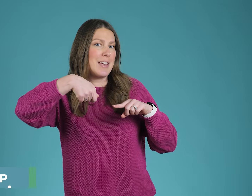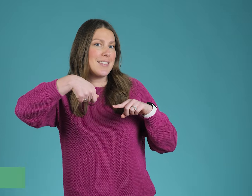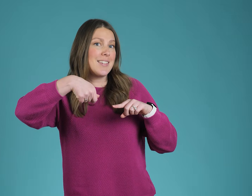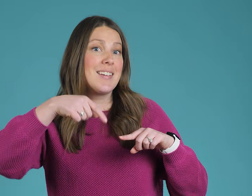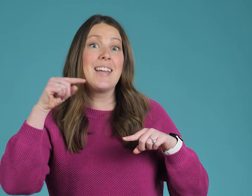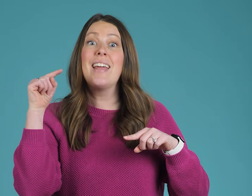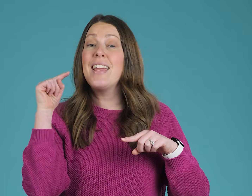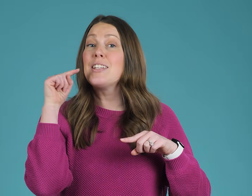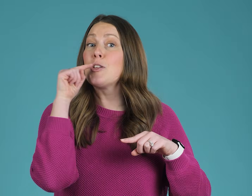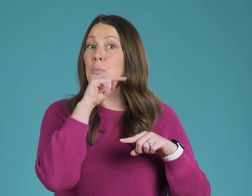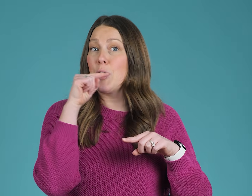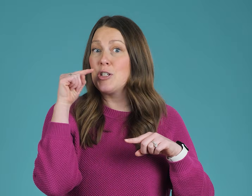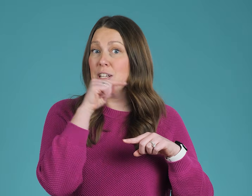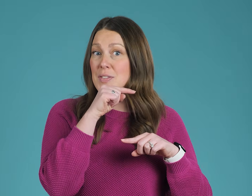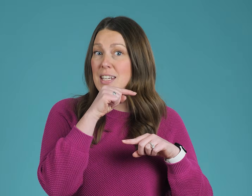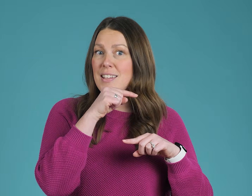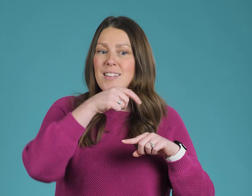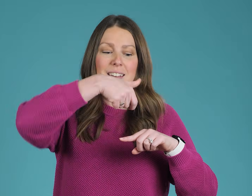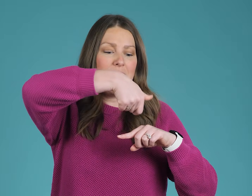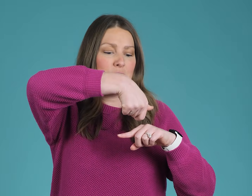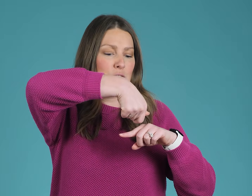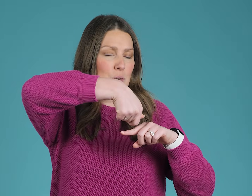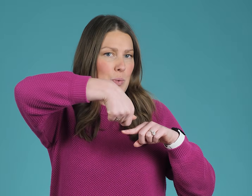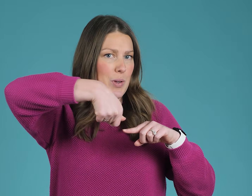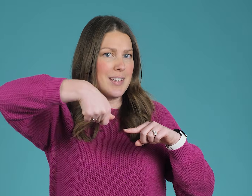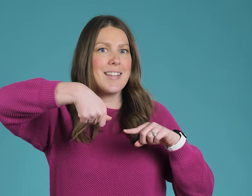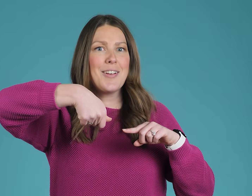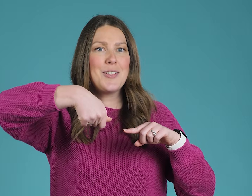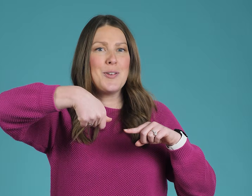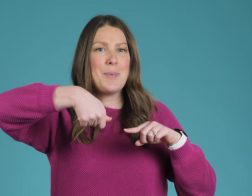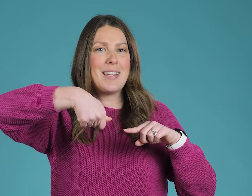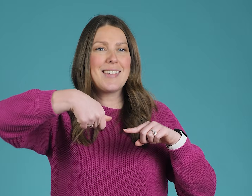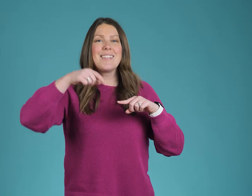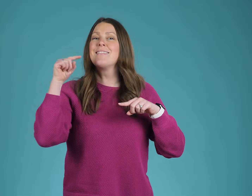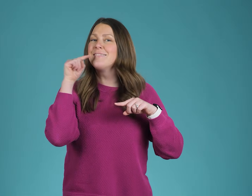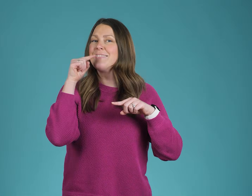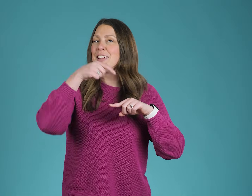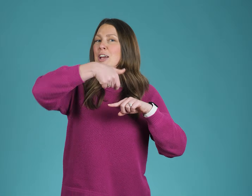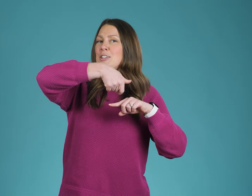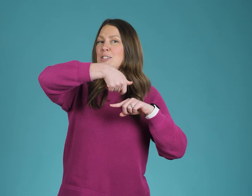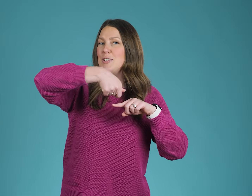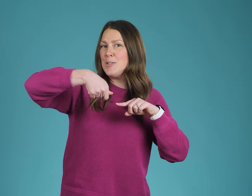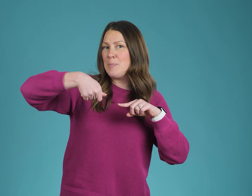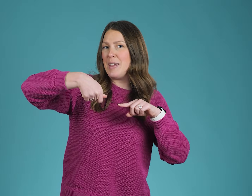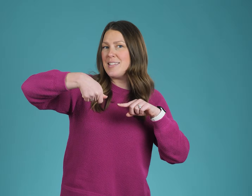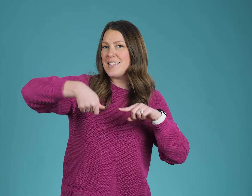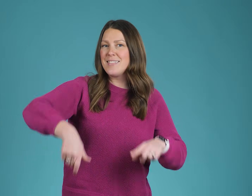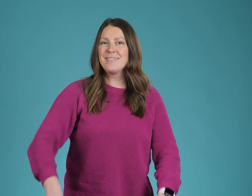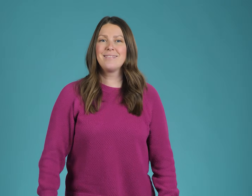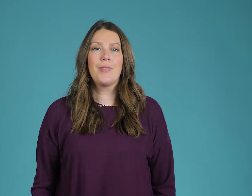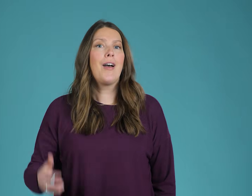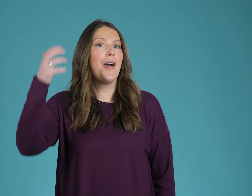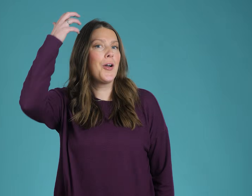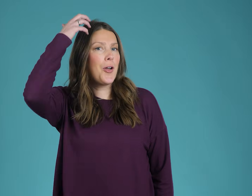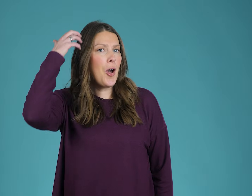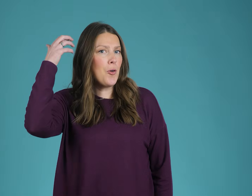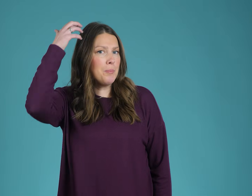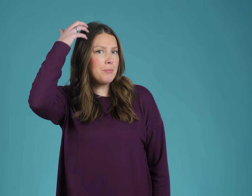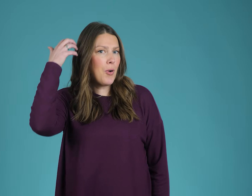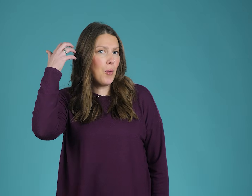toothpaste. It's the brushing of teeth and the squeezing on the toothpaste. Toothpaste. Comb